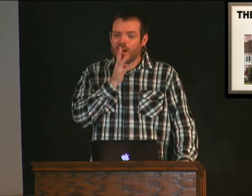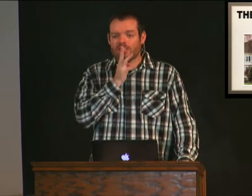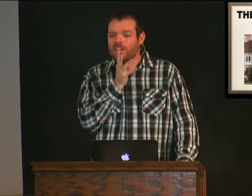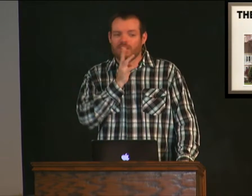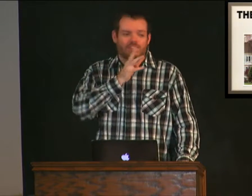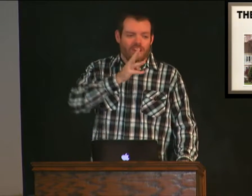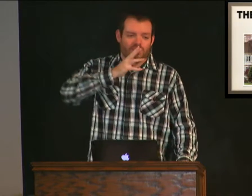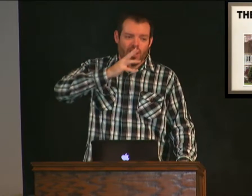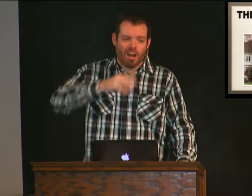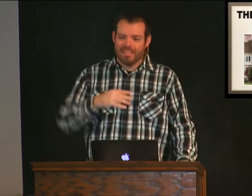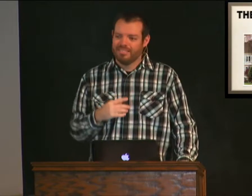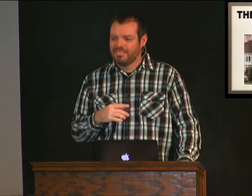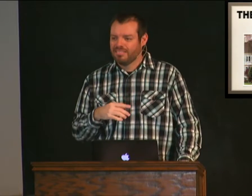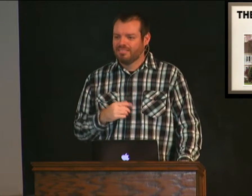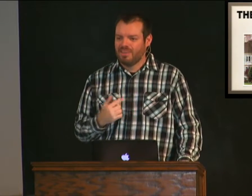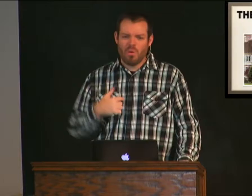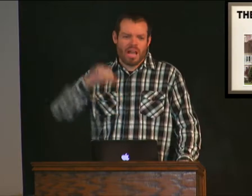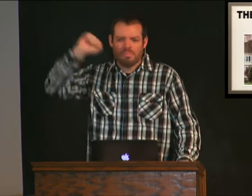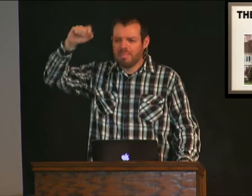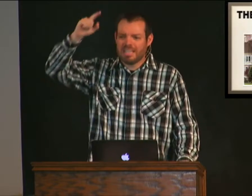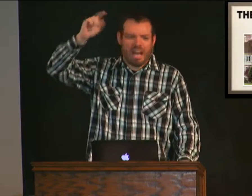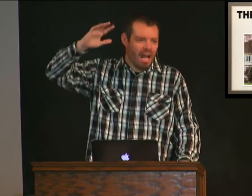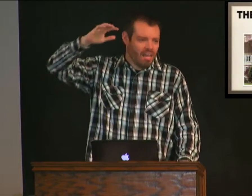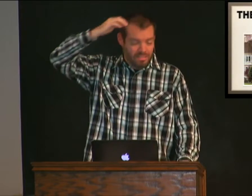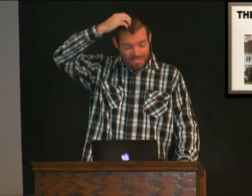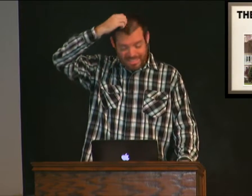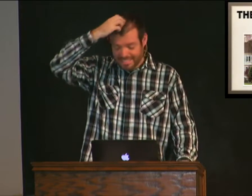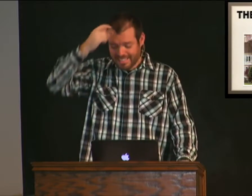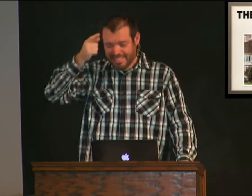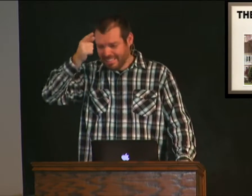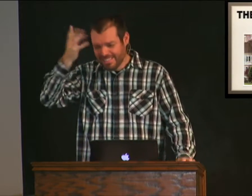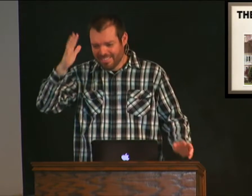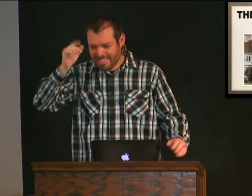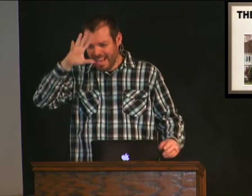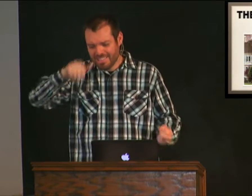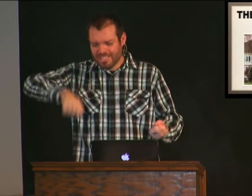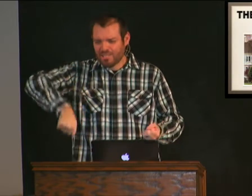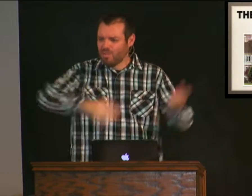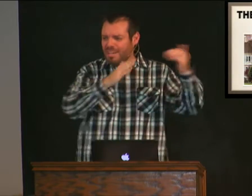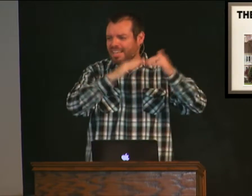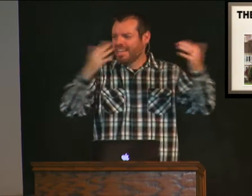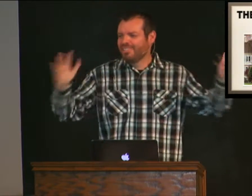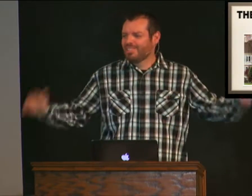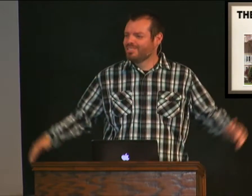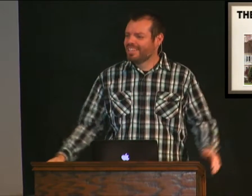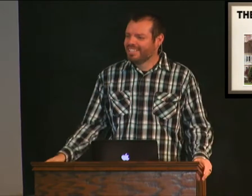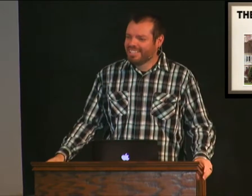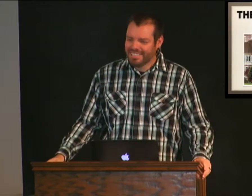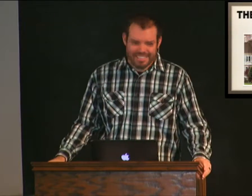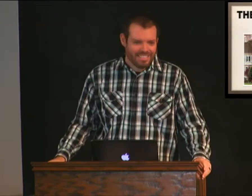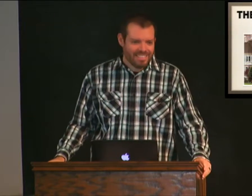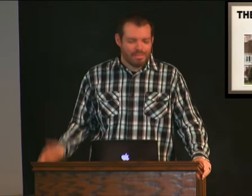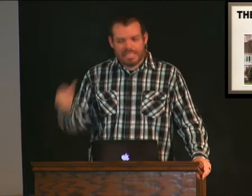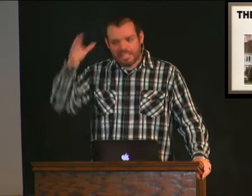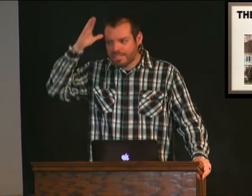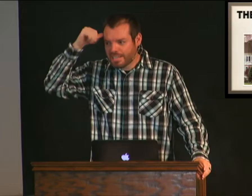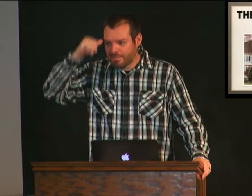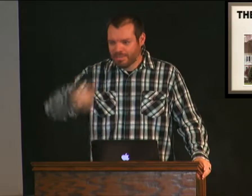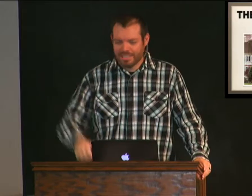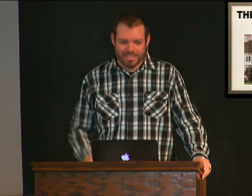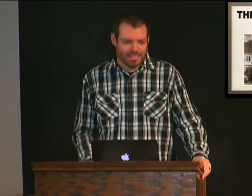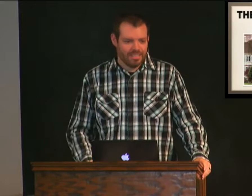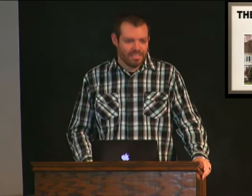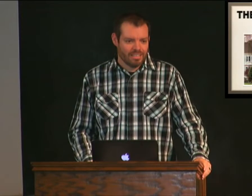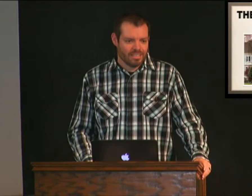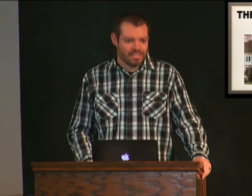Satan may talk. Oh, I could beat God. He said, God's already threw him out of heaven already. But he's still